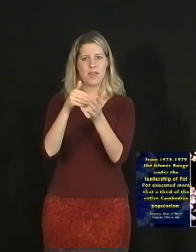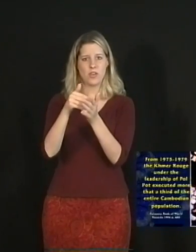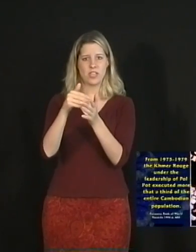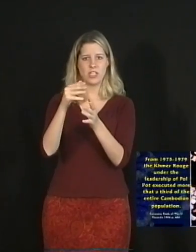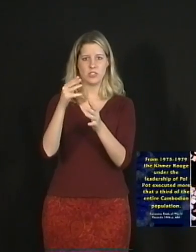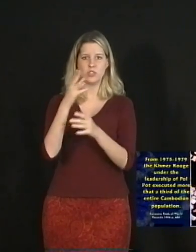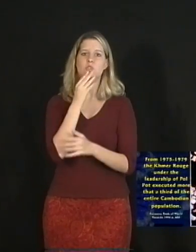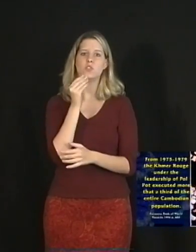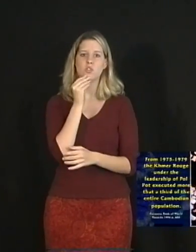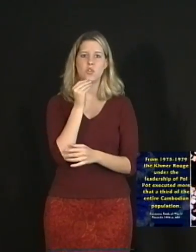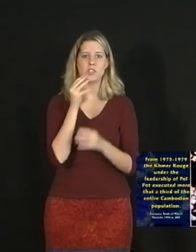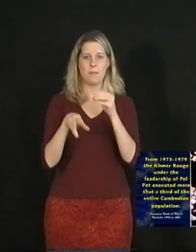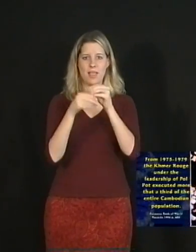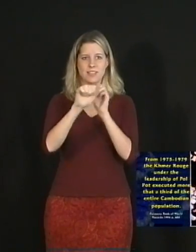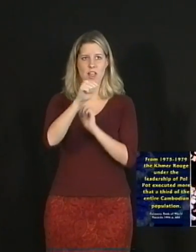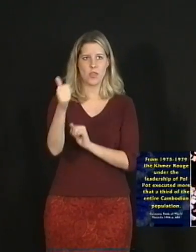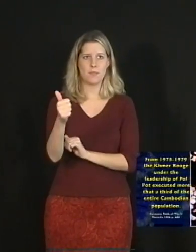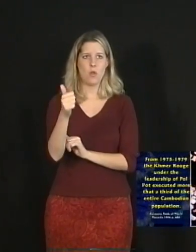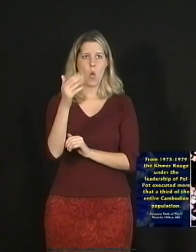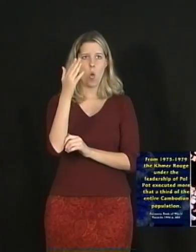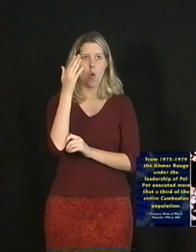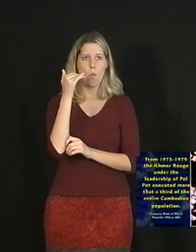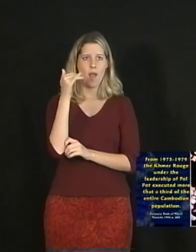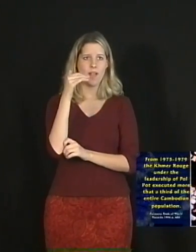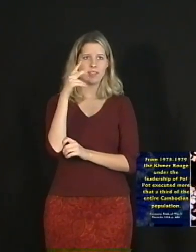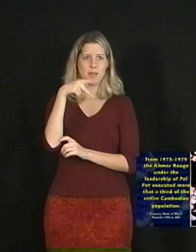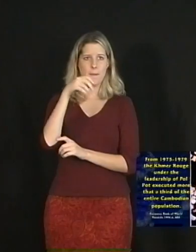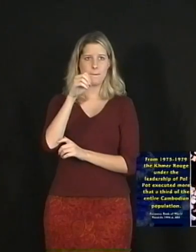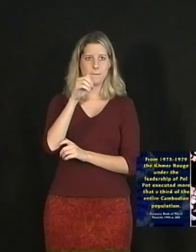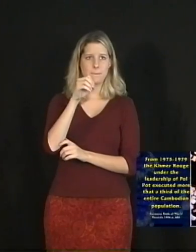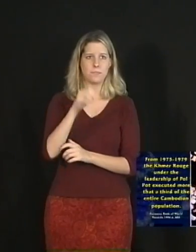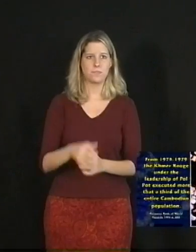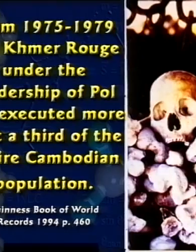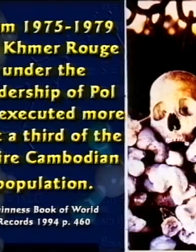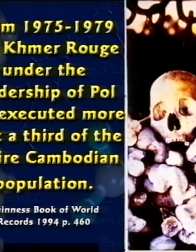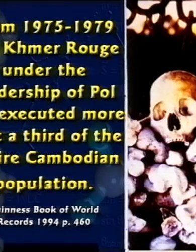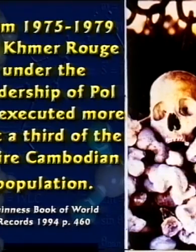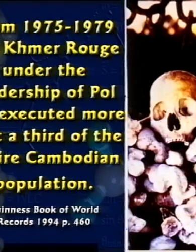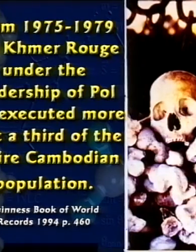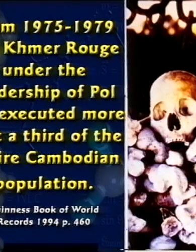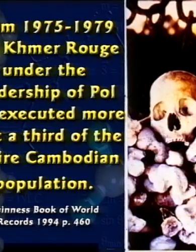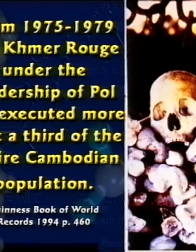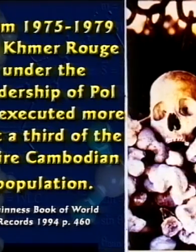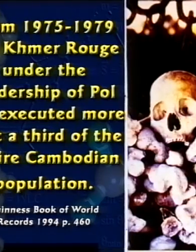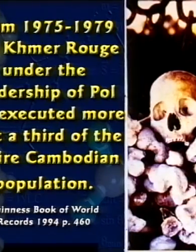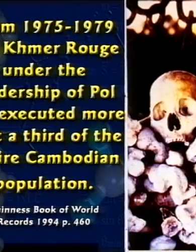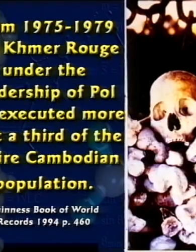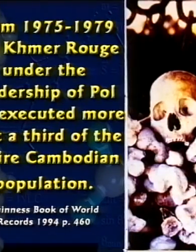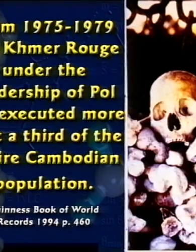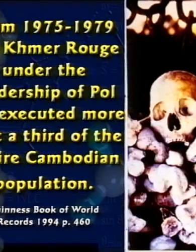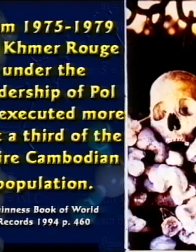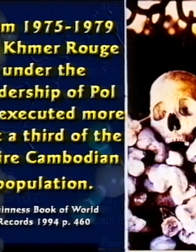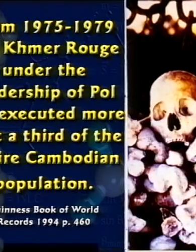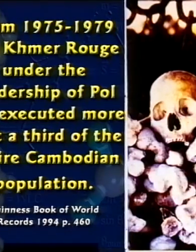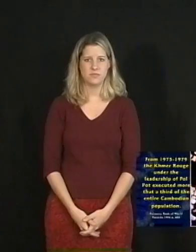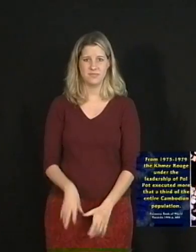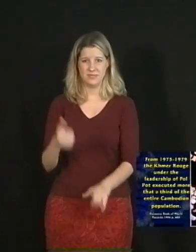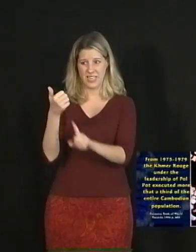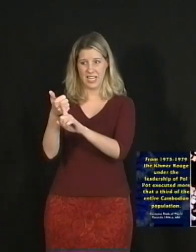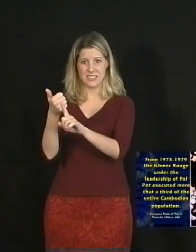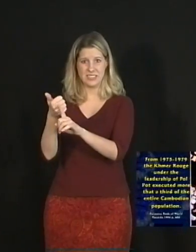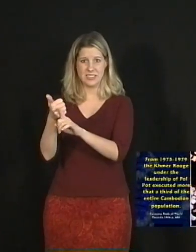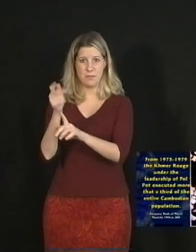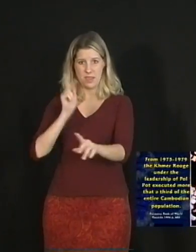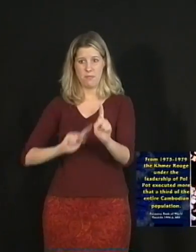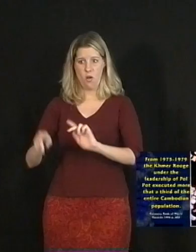others? Why did Pol Pot, the leader in the Cambodian Khmer Rouge, order the execution of 1/3 to 1/2 of his entire population, his